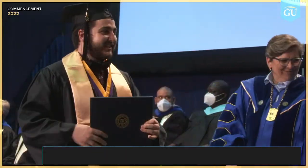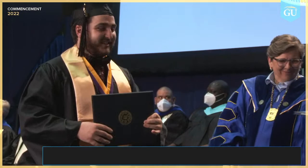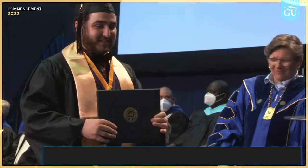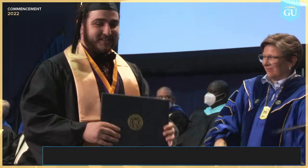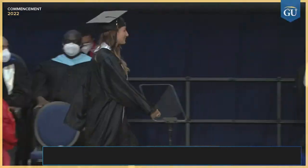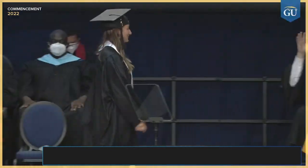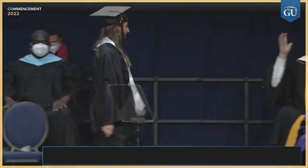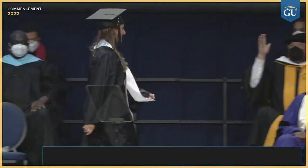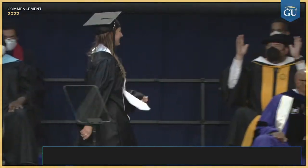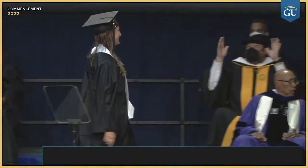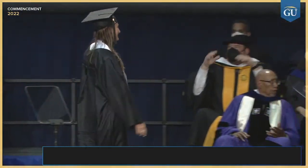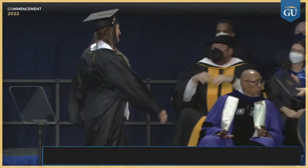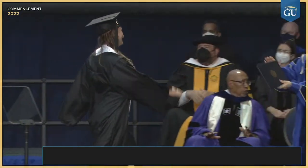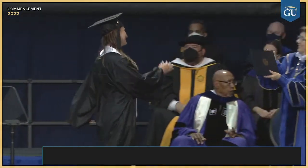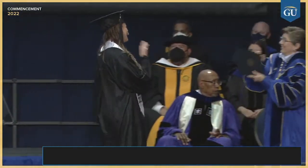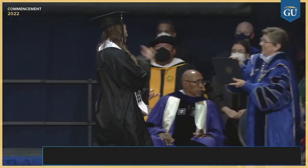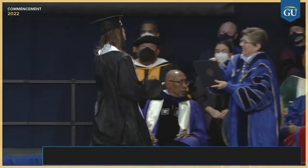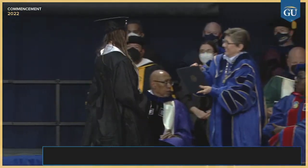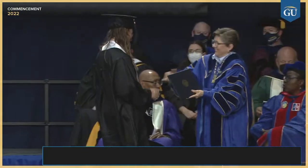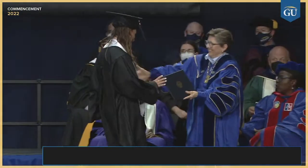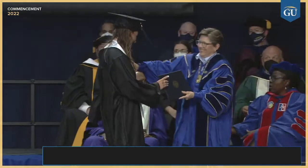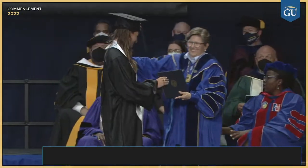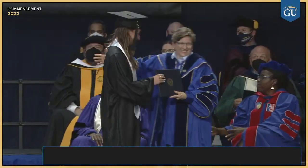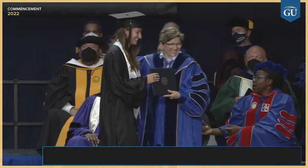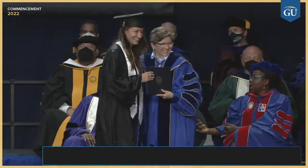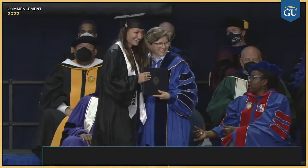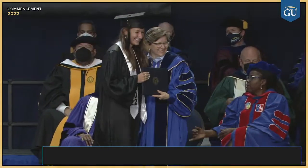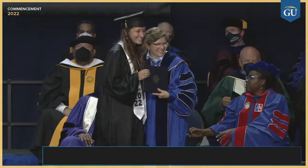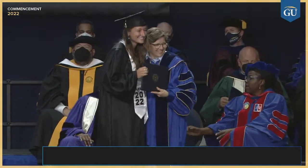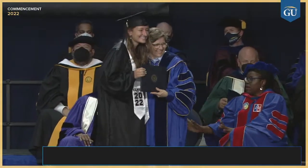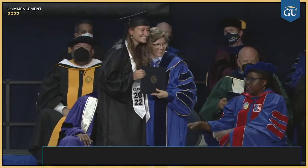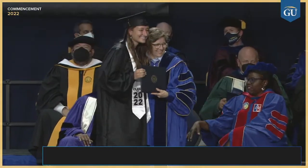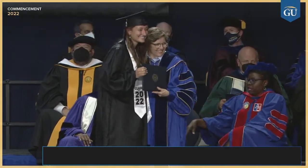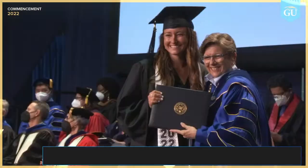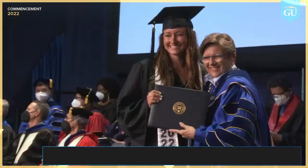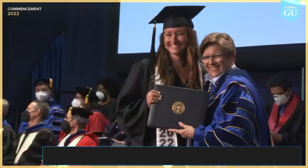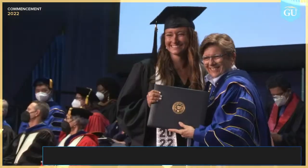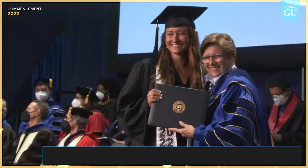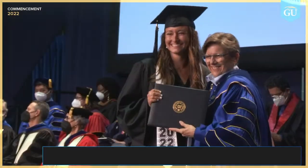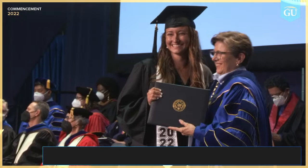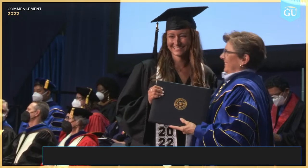Ashley Bohortes, Bachelor of Arts.